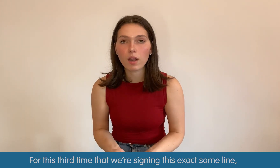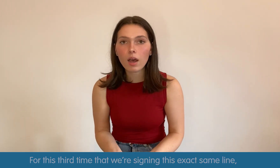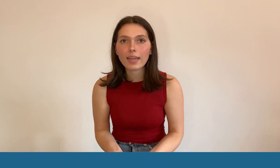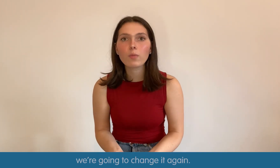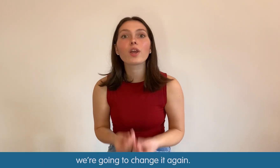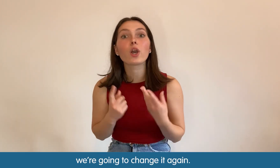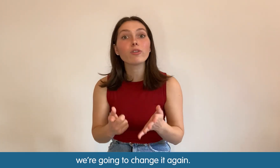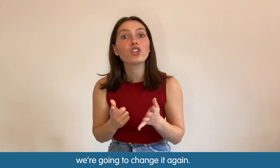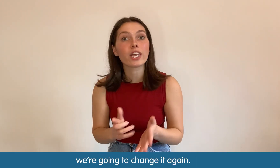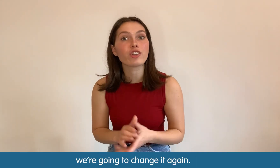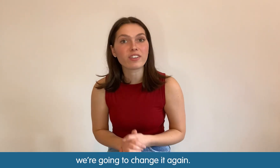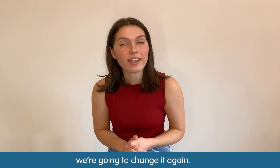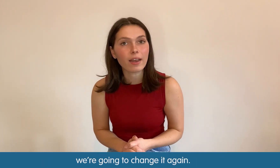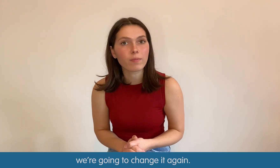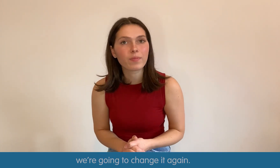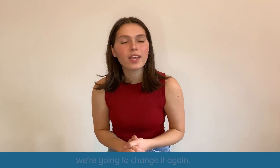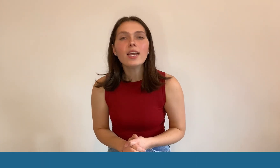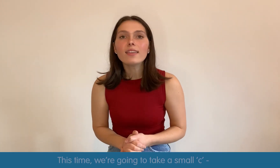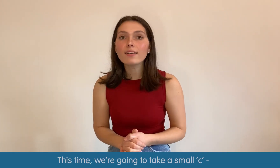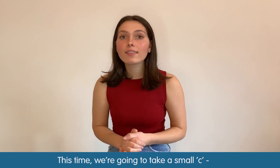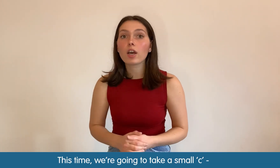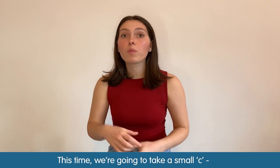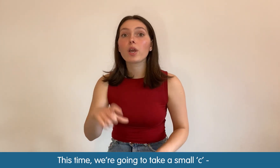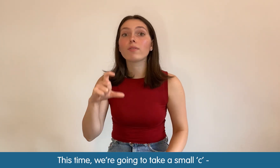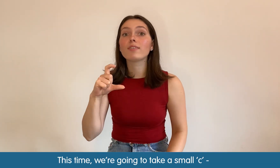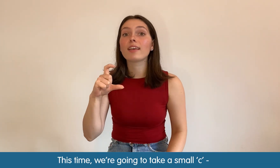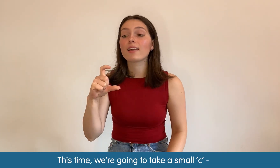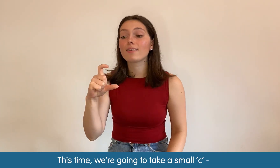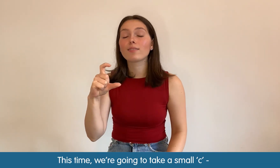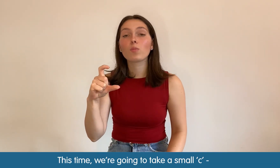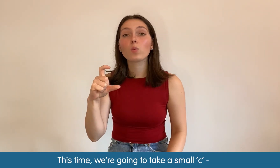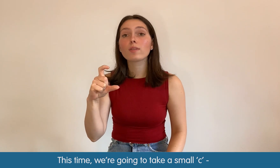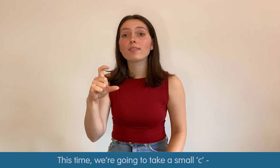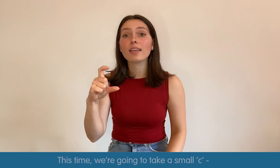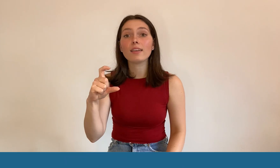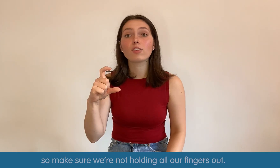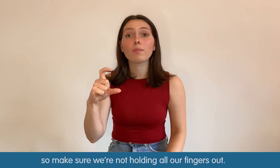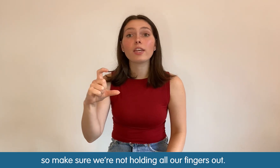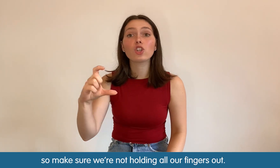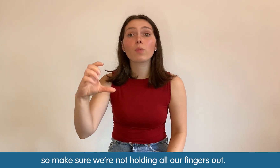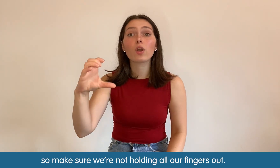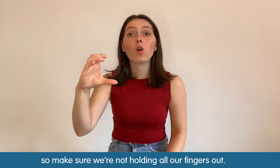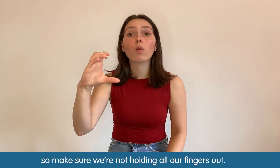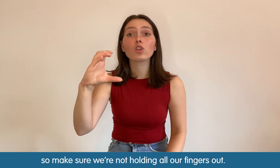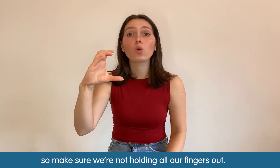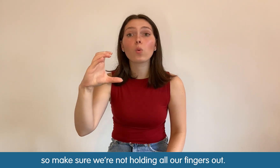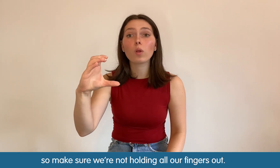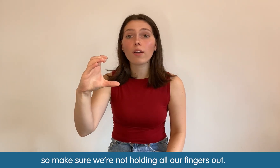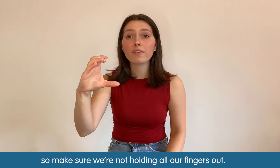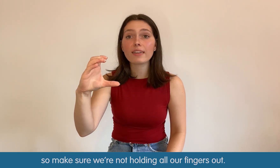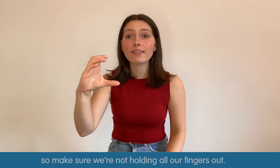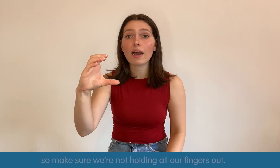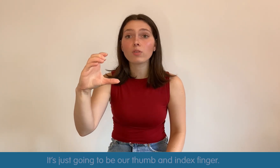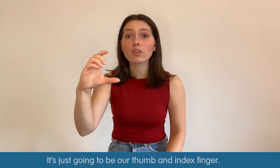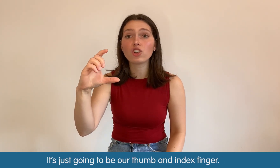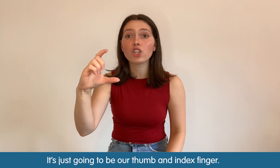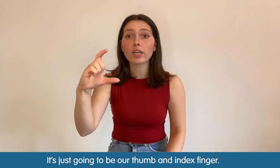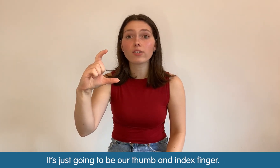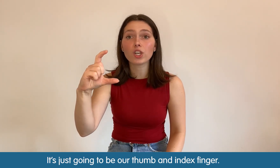line, we're going to change it again. This time we're going to take a small C. So make sure we're not holding all our fingers out. It's just going